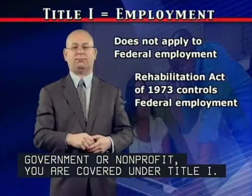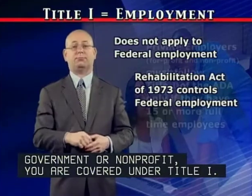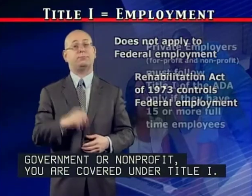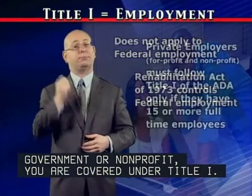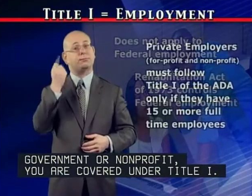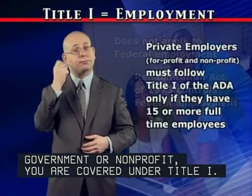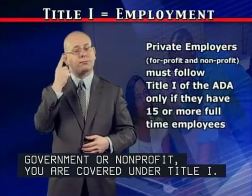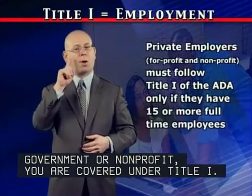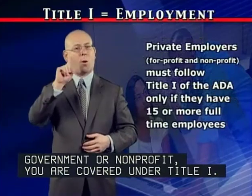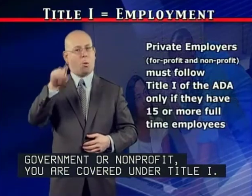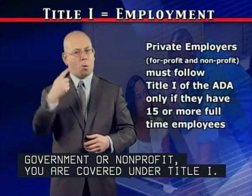I.